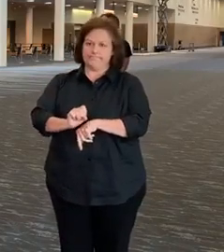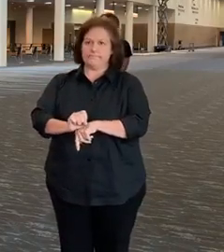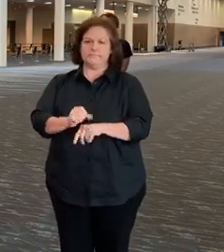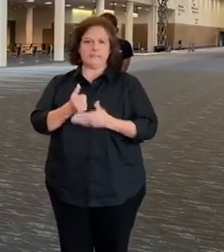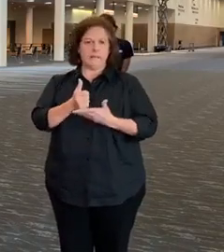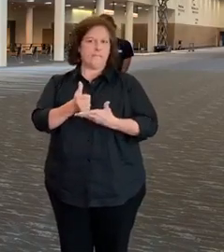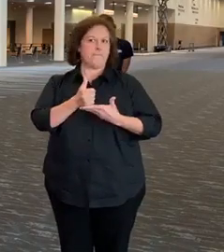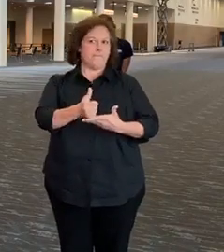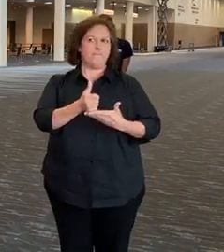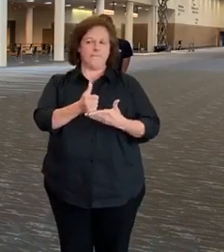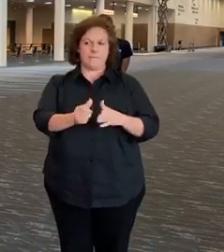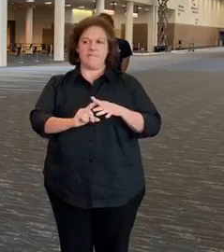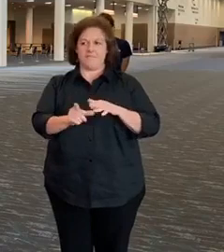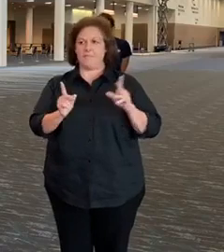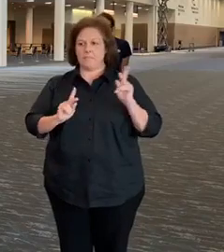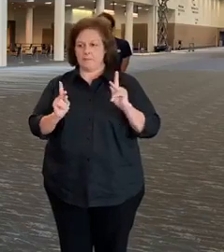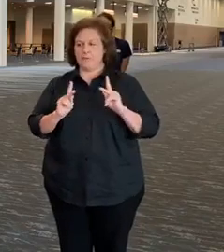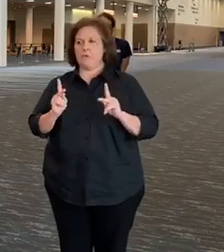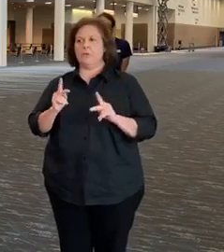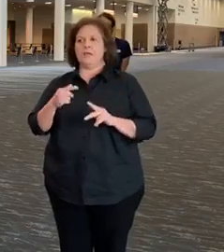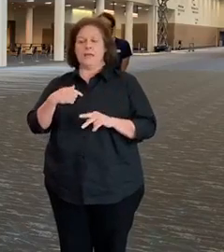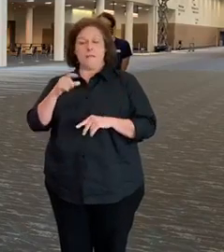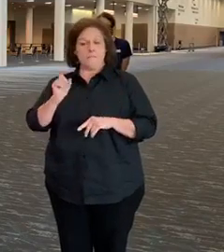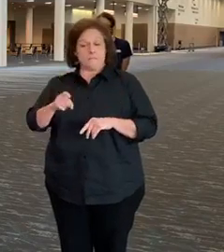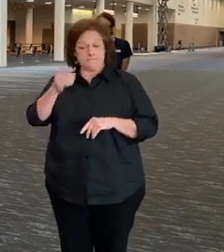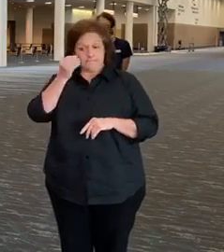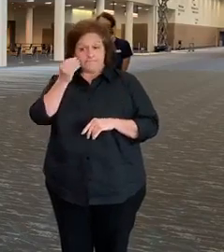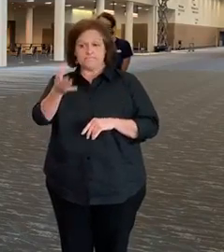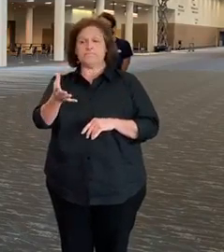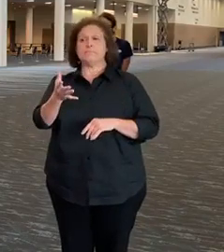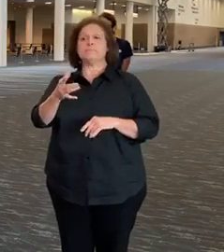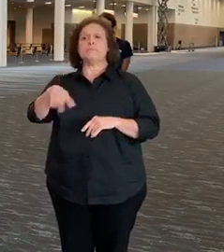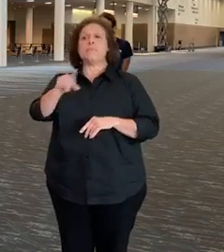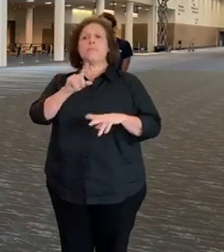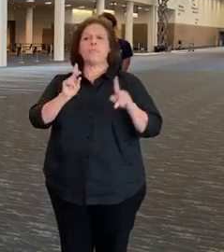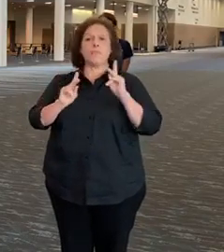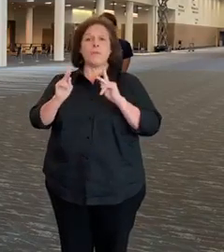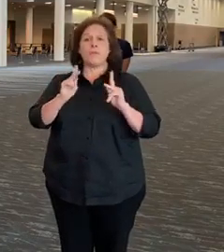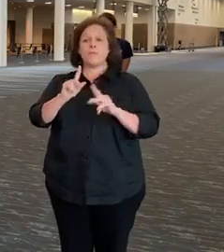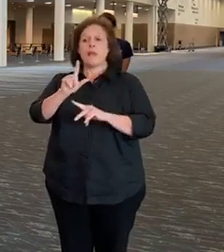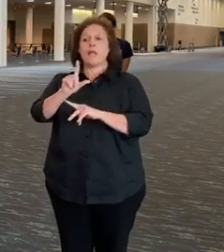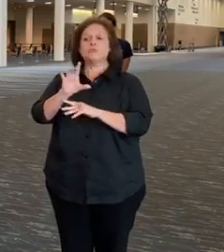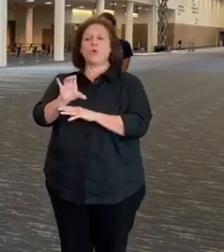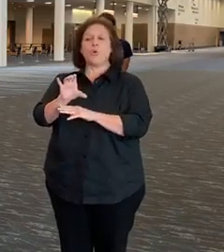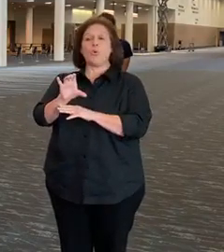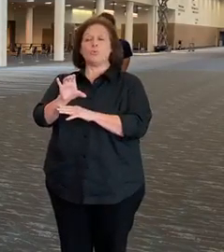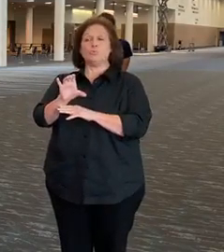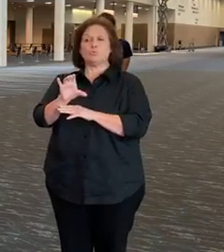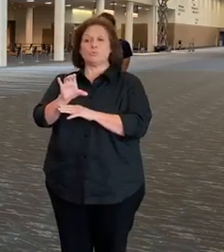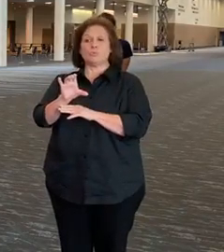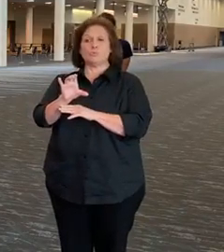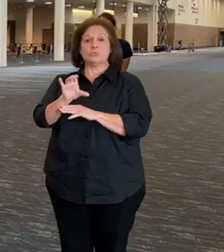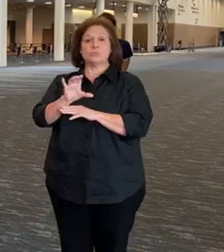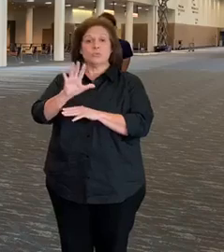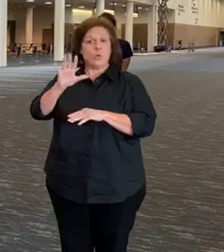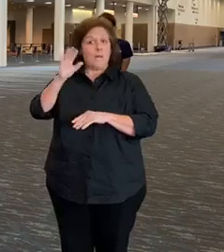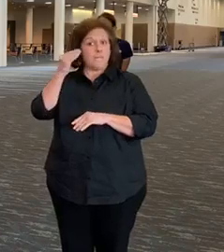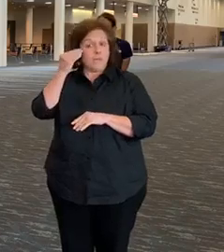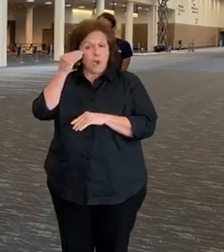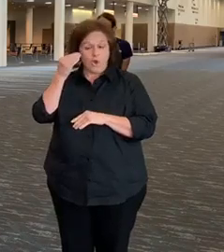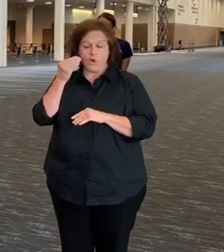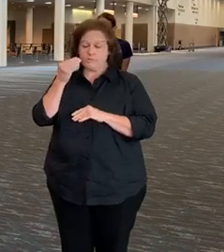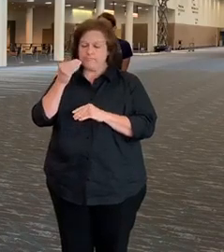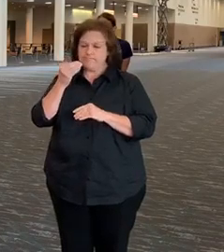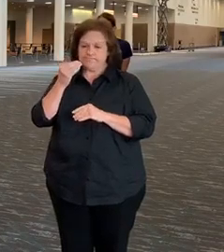our evacuees. I must say and must communicate this to the residents of Lake Charles. Your mayor has been